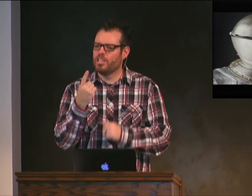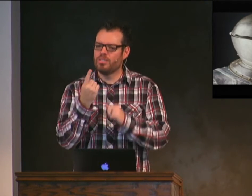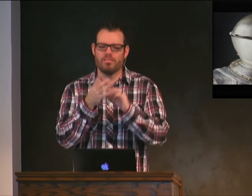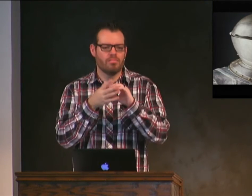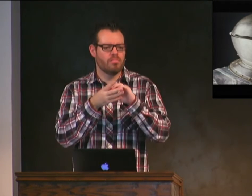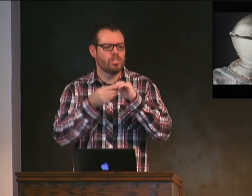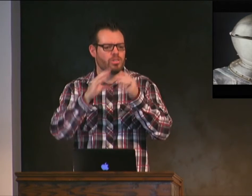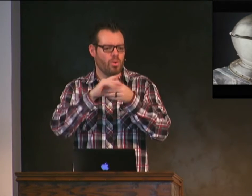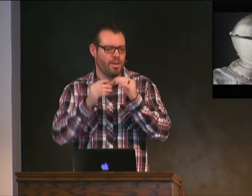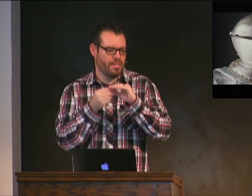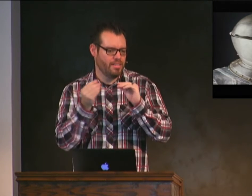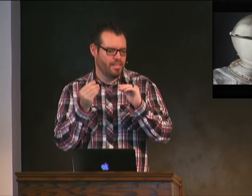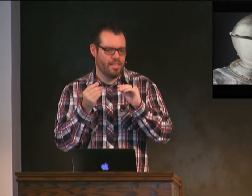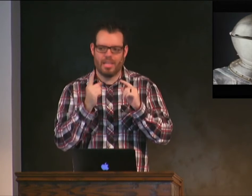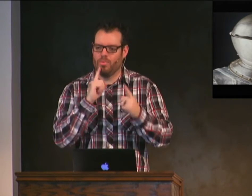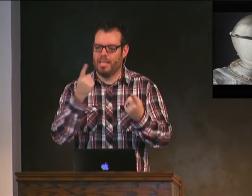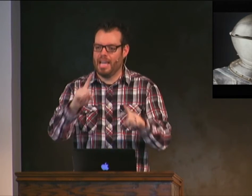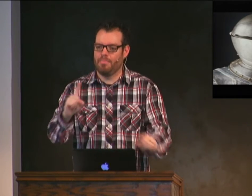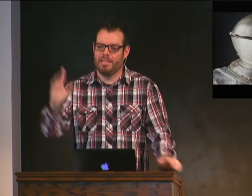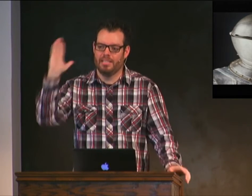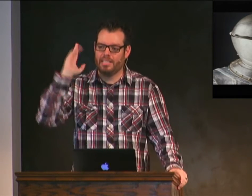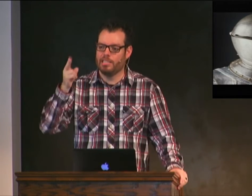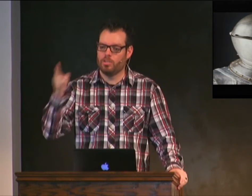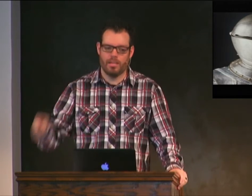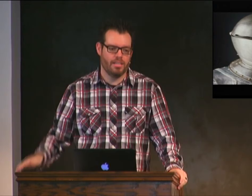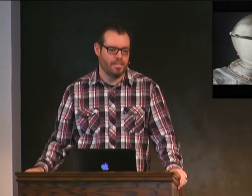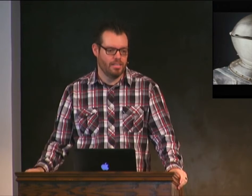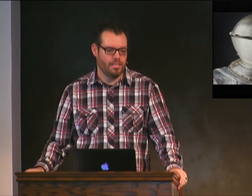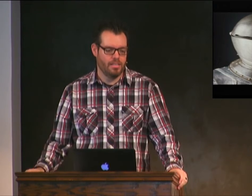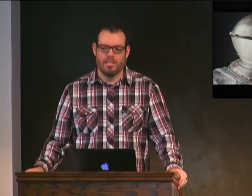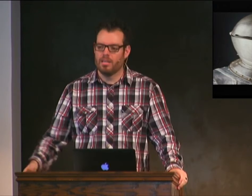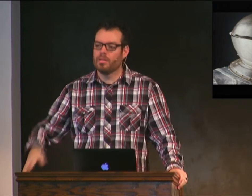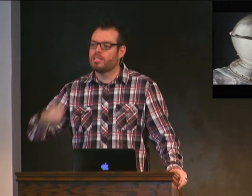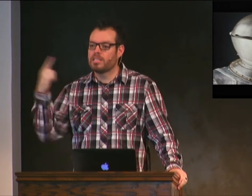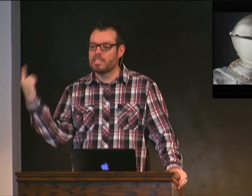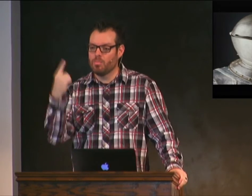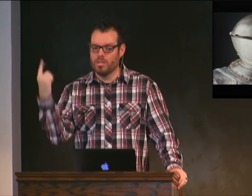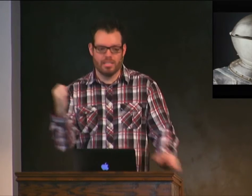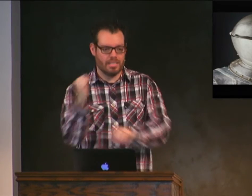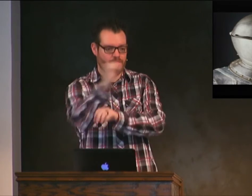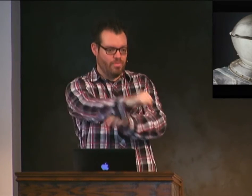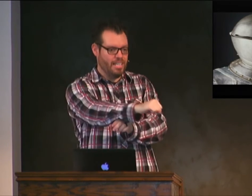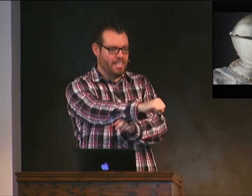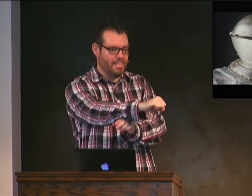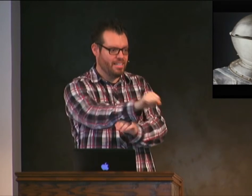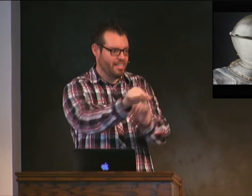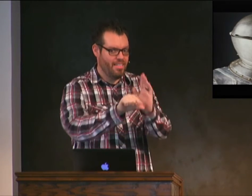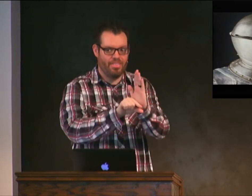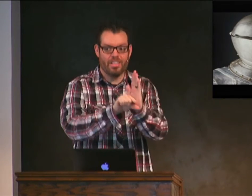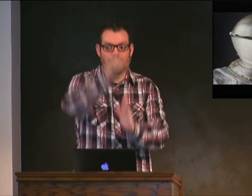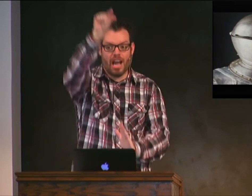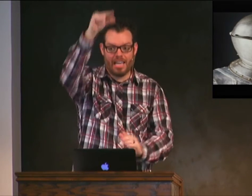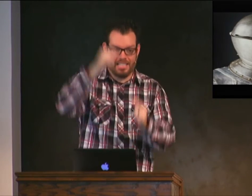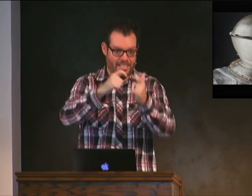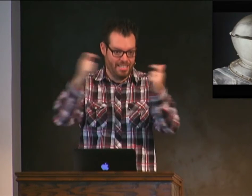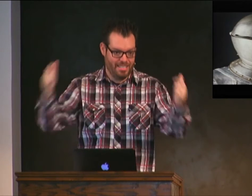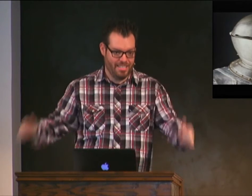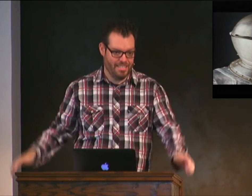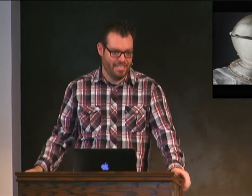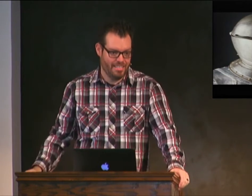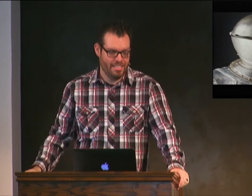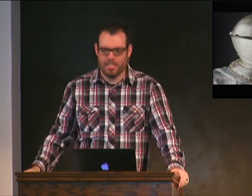I want to tell you a story that really happened in history about someone defeating the